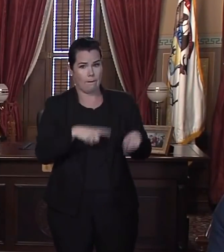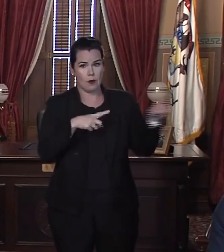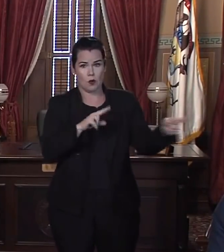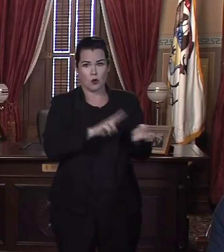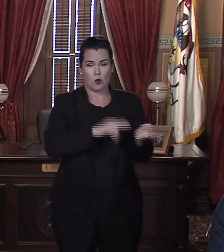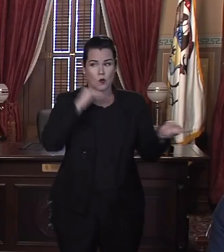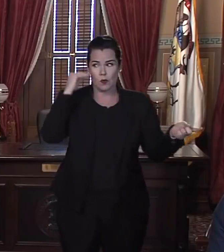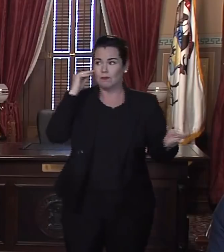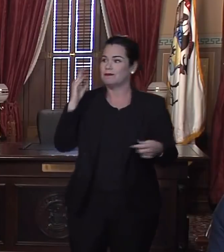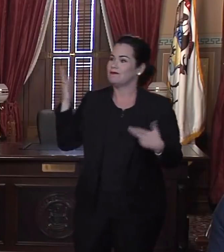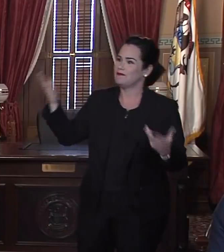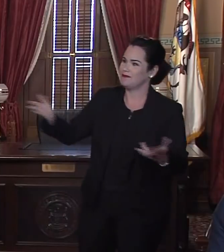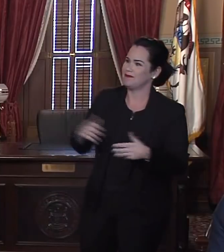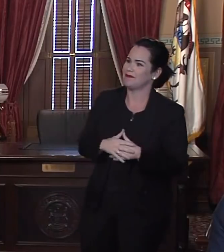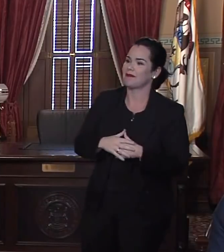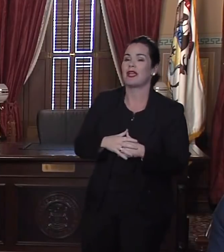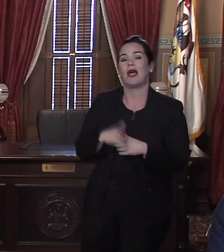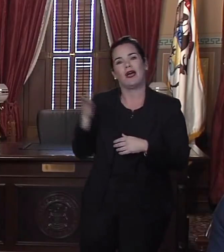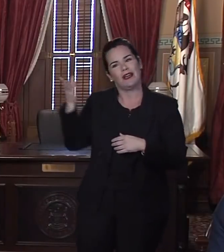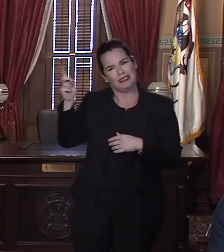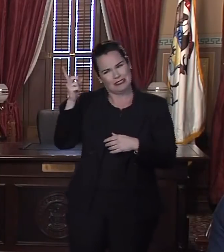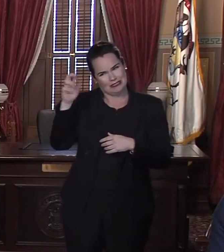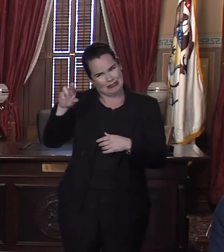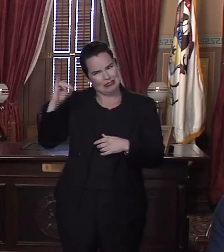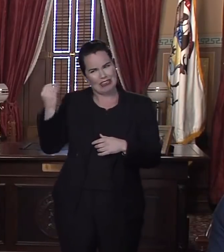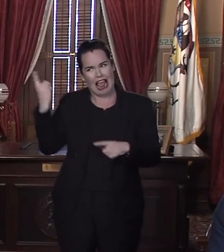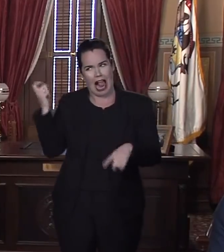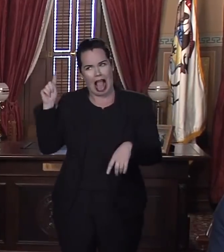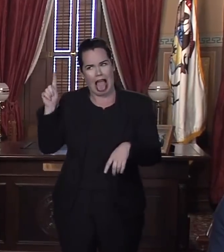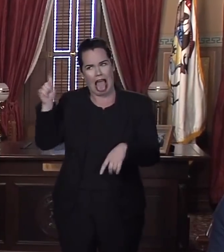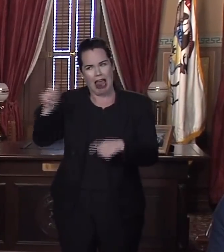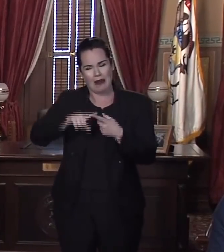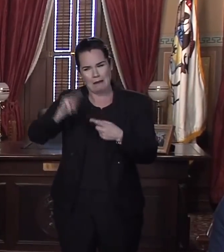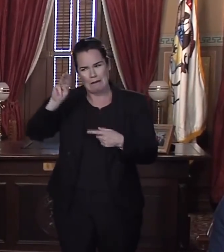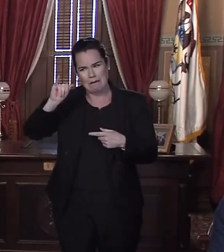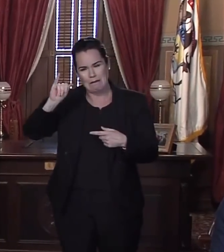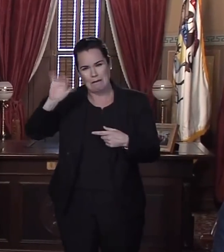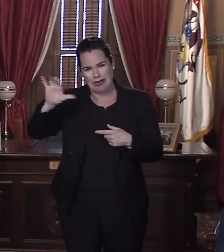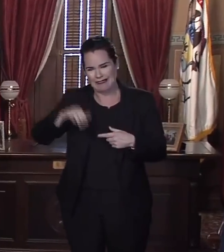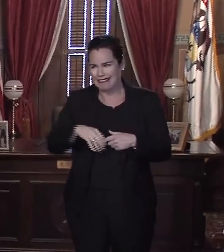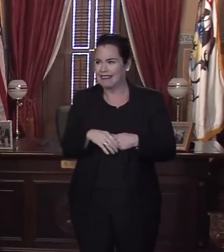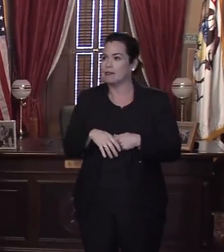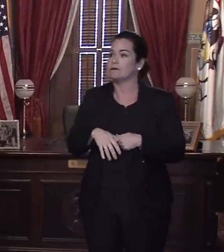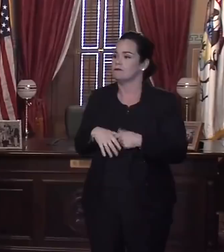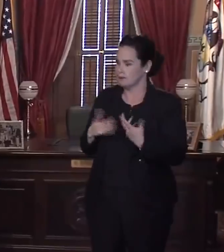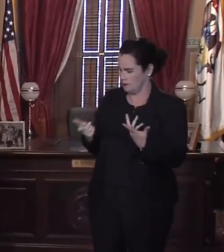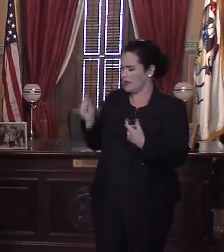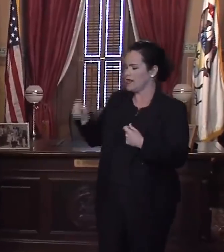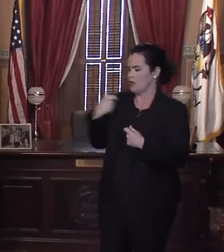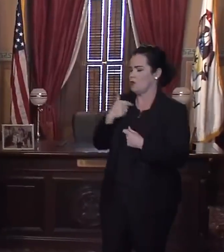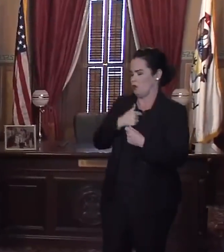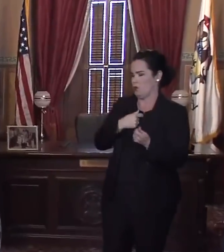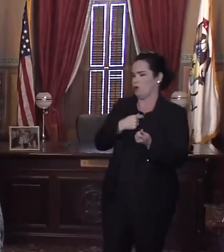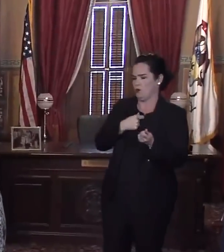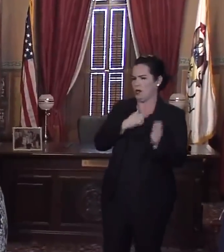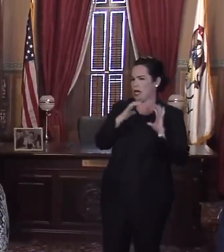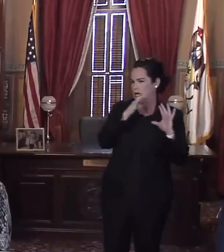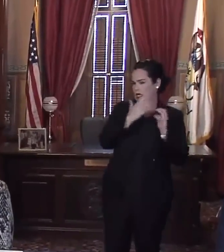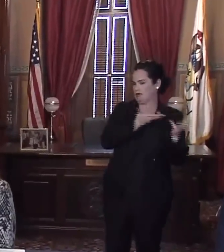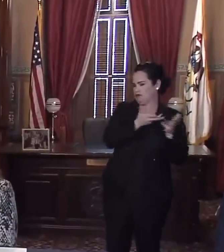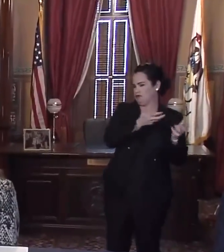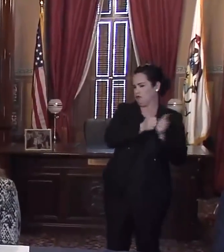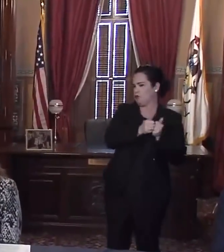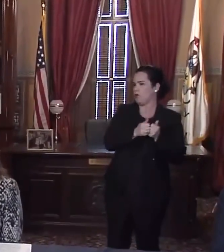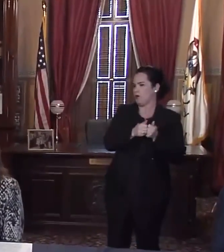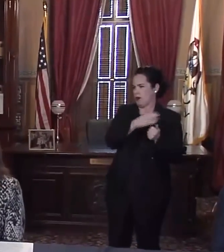a reason you see Dr. J walking toward the mic. All right, so yes, absolutely. We communicate with Mayor Duggan frequently, and we know he's doing a